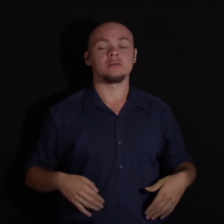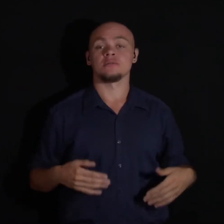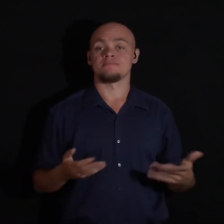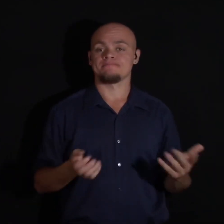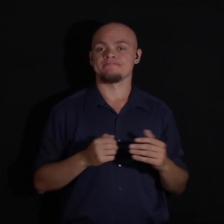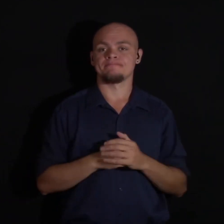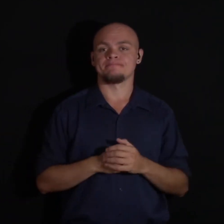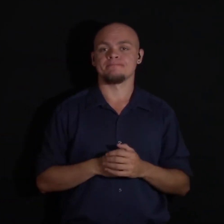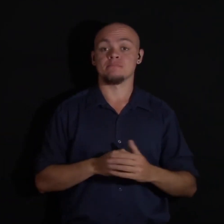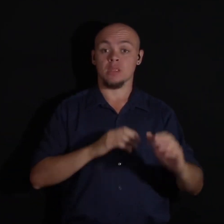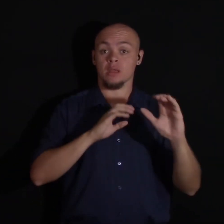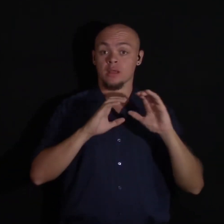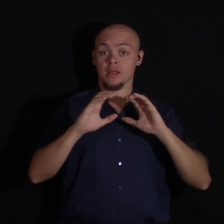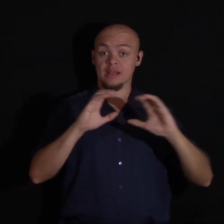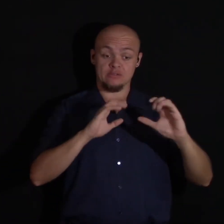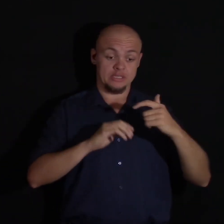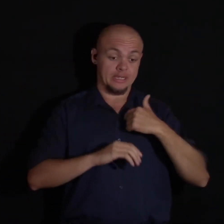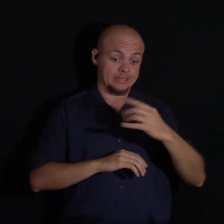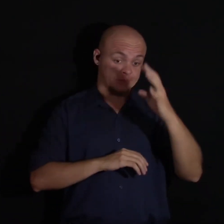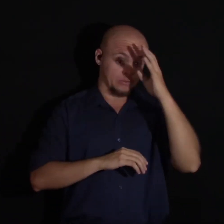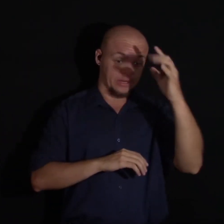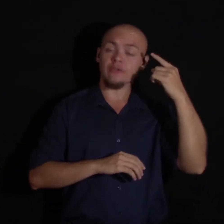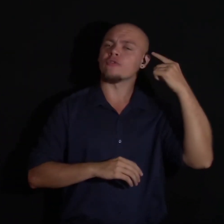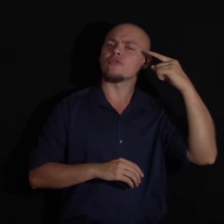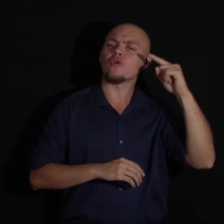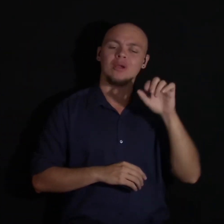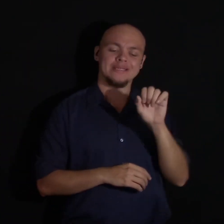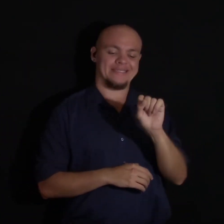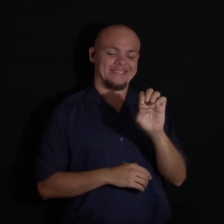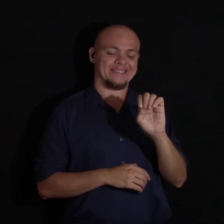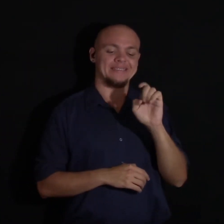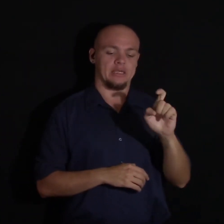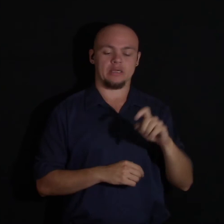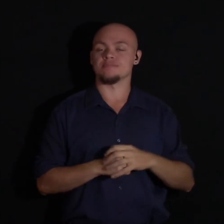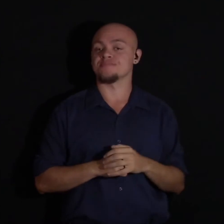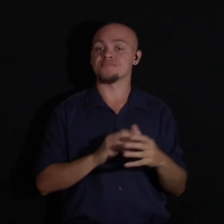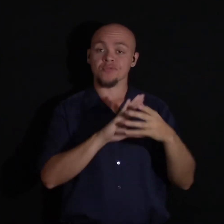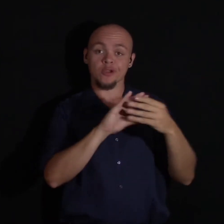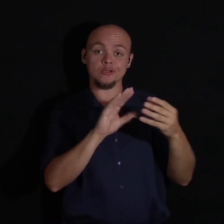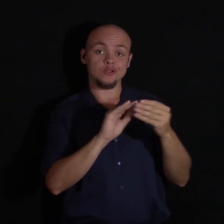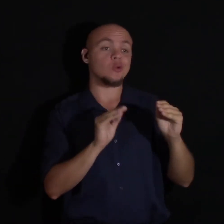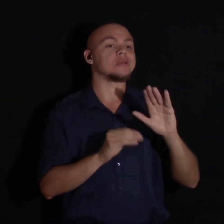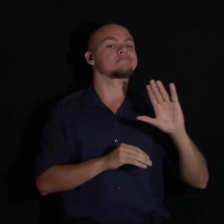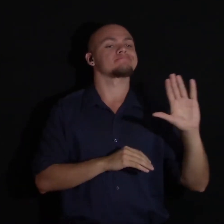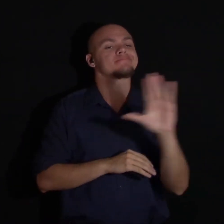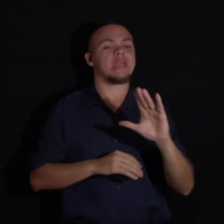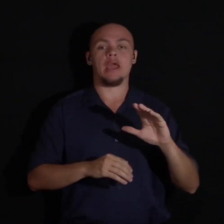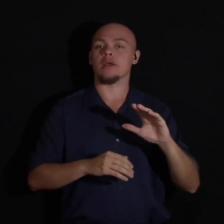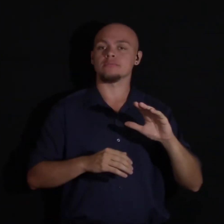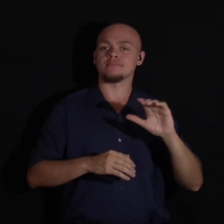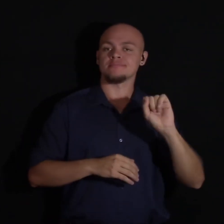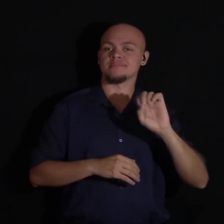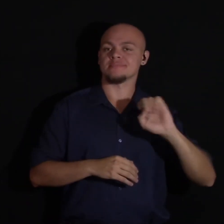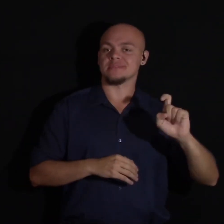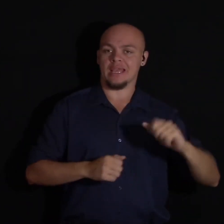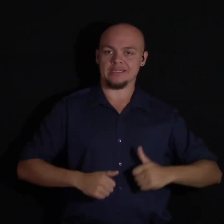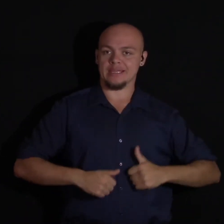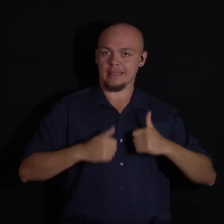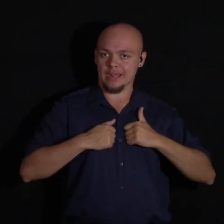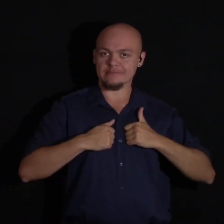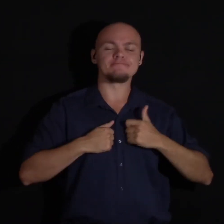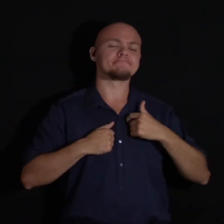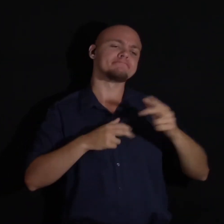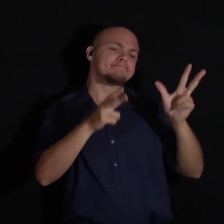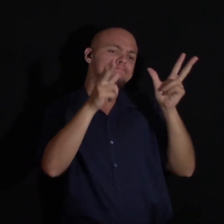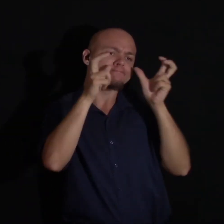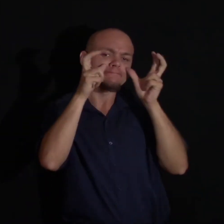I create conversations about sex for a living. I hear stories about people's sex lives, and I've had the honor of hearing them tell me all